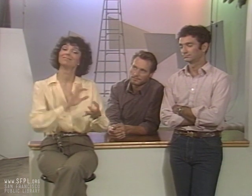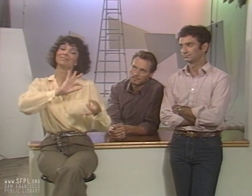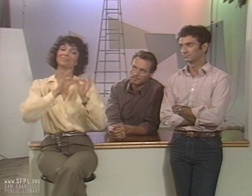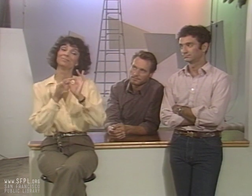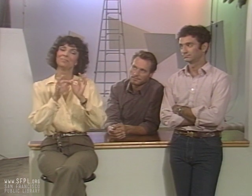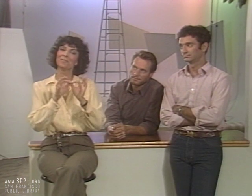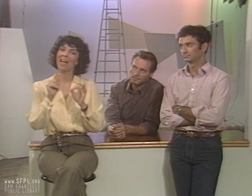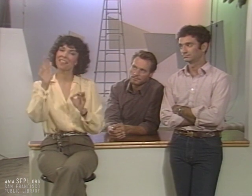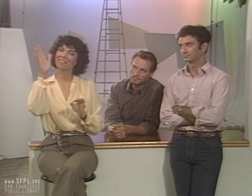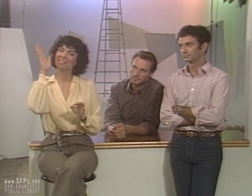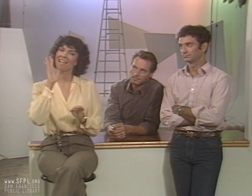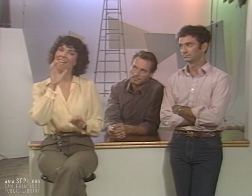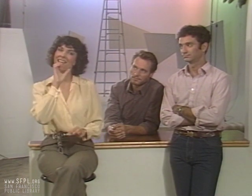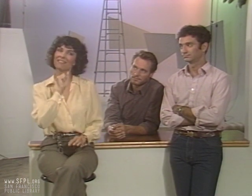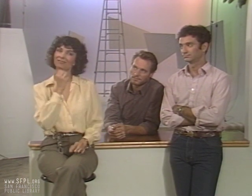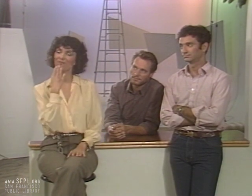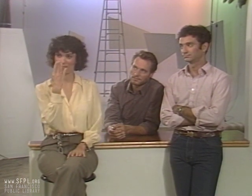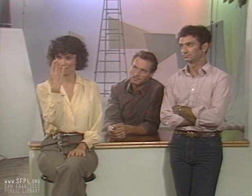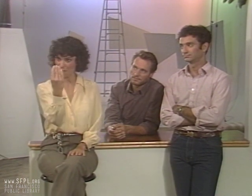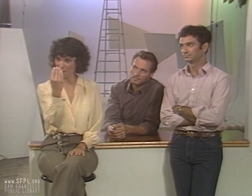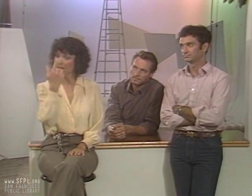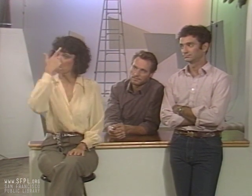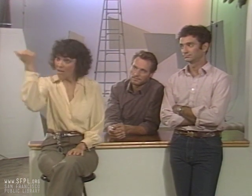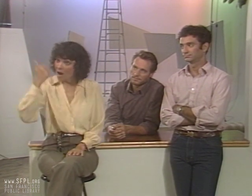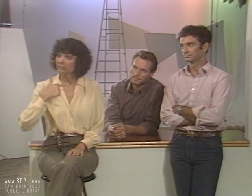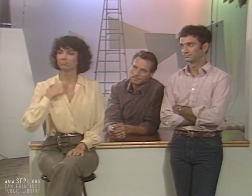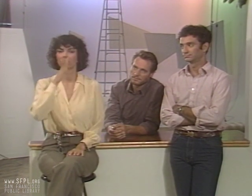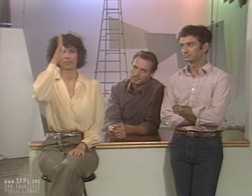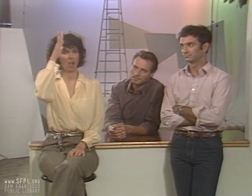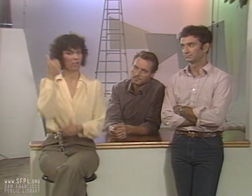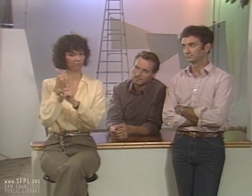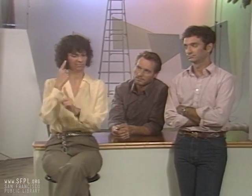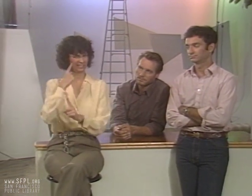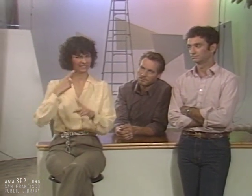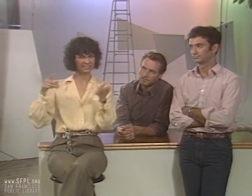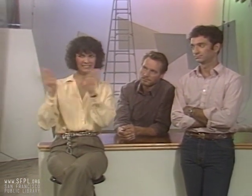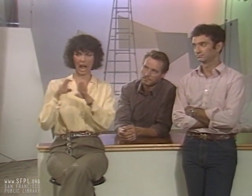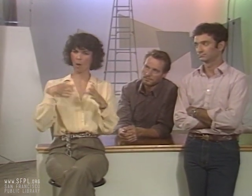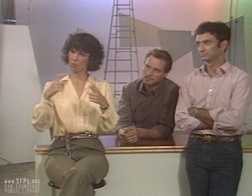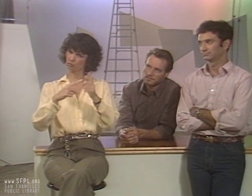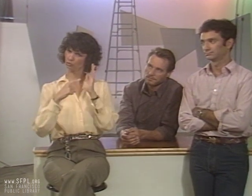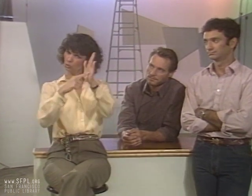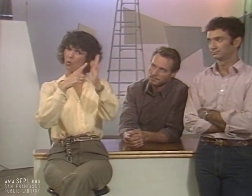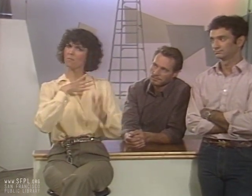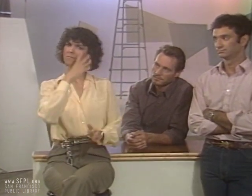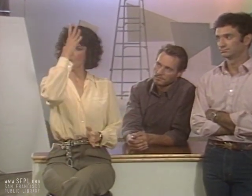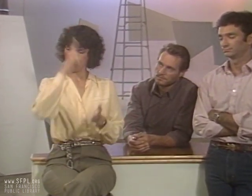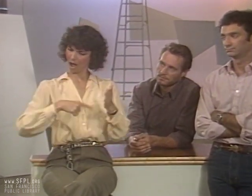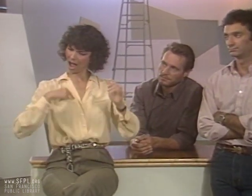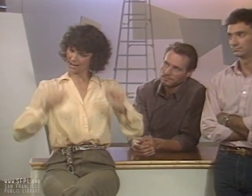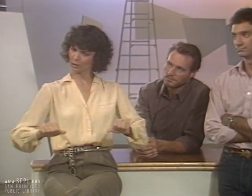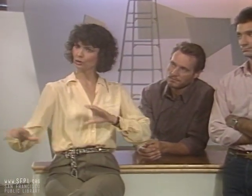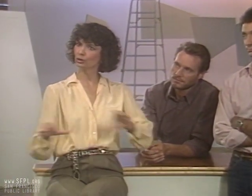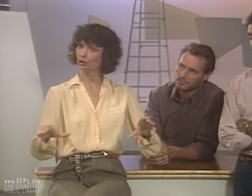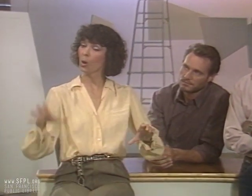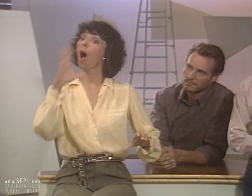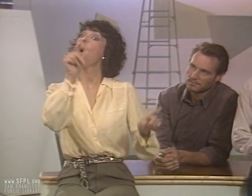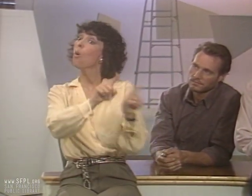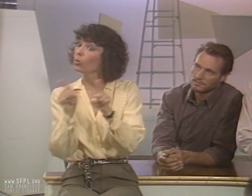I come from a creative deaf family. My father was one of the founding members of the National Theater of the Deaf, and my mother was a professional